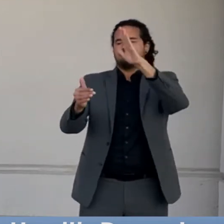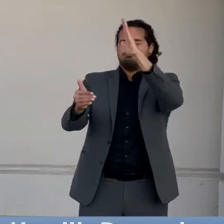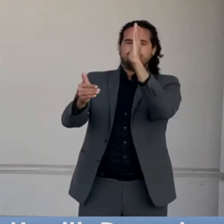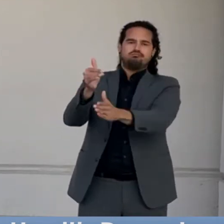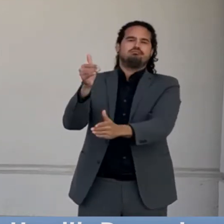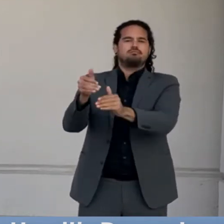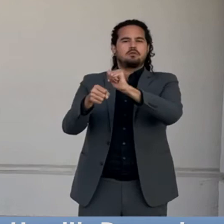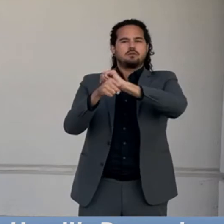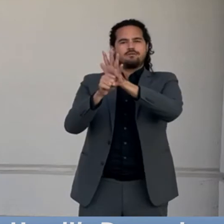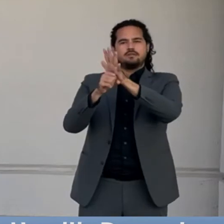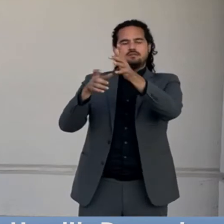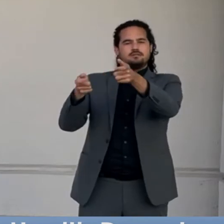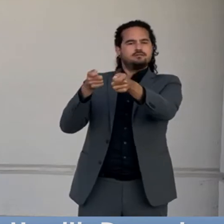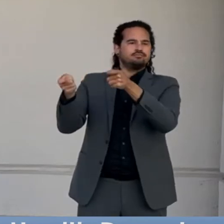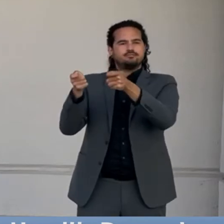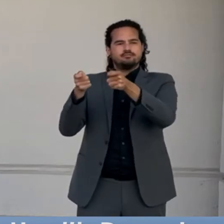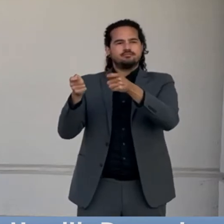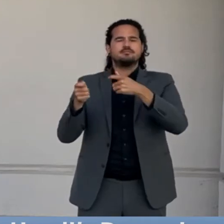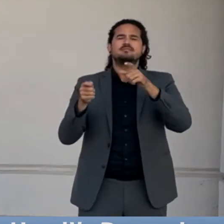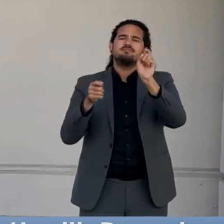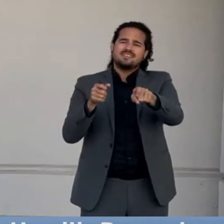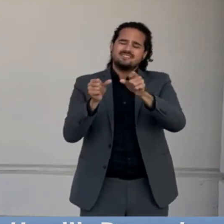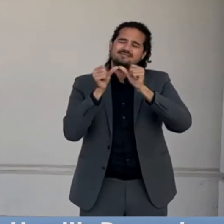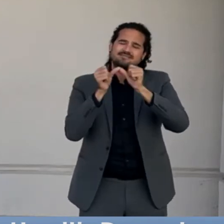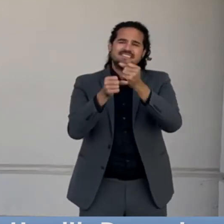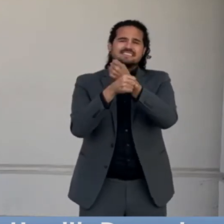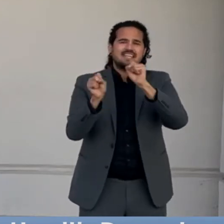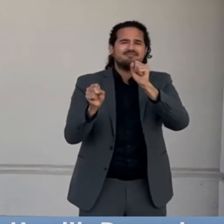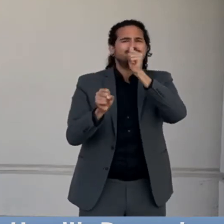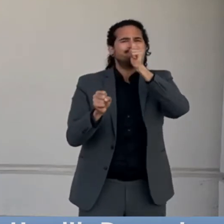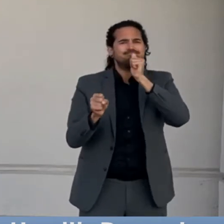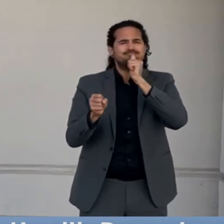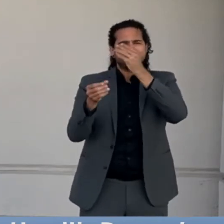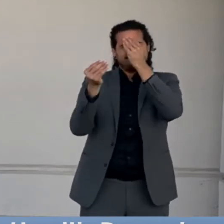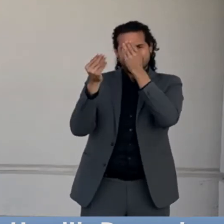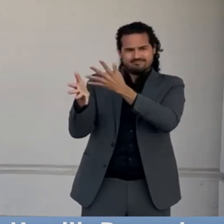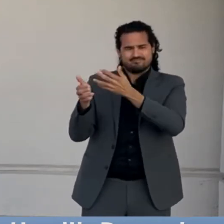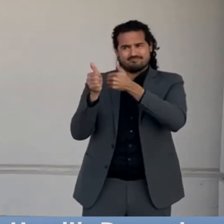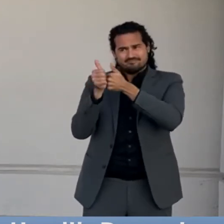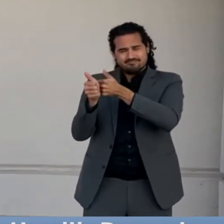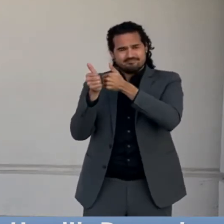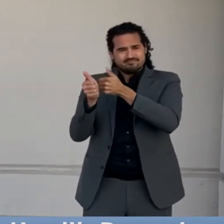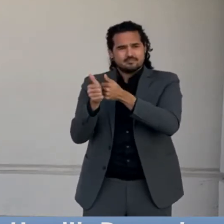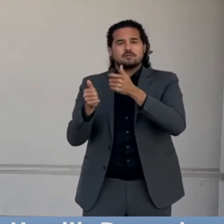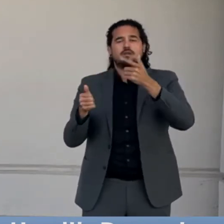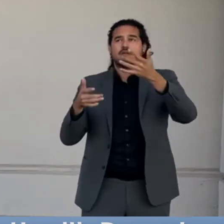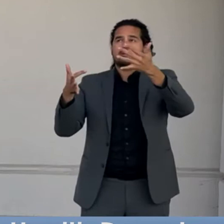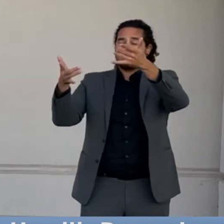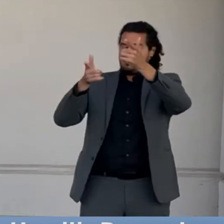be patient while we wait our turn to receive the vaccine. Thank you.